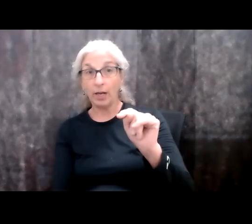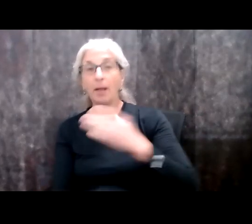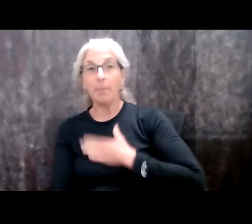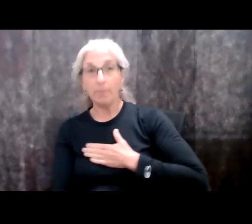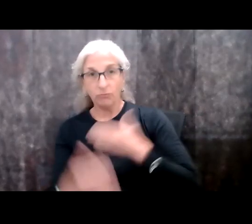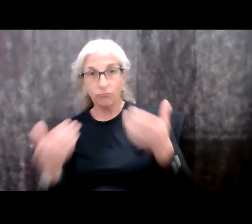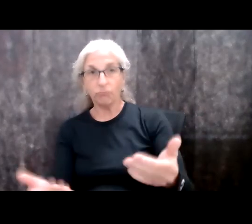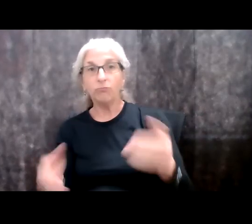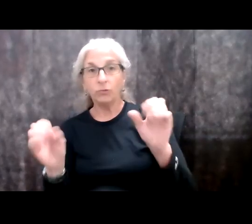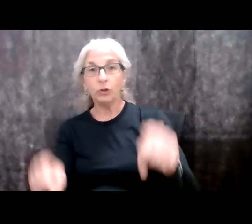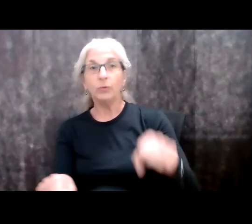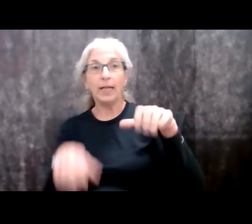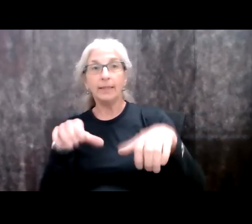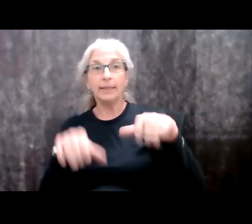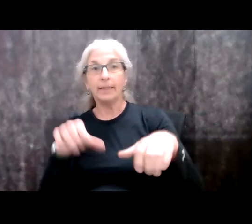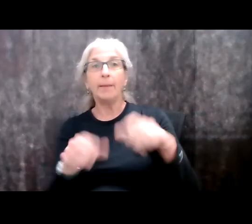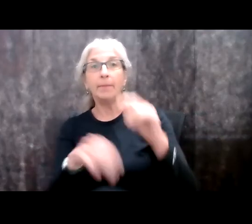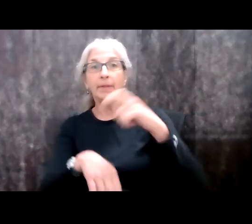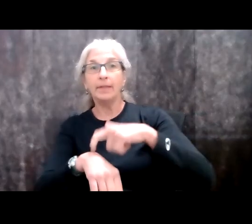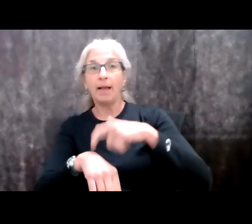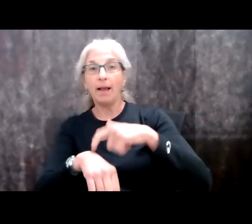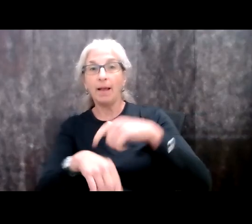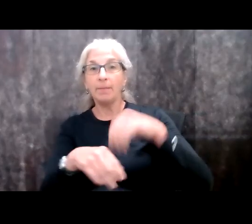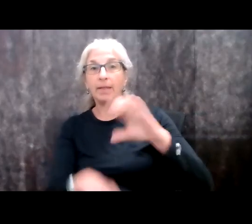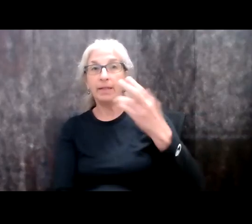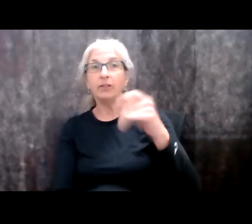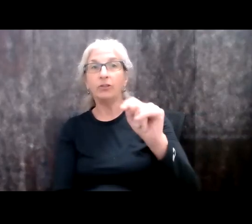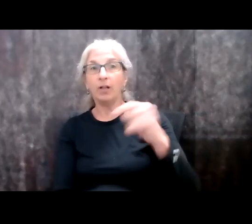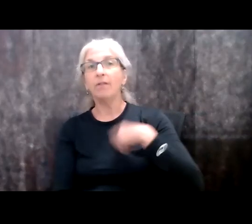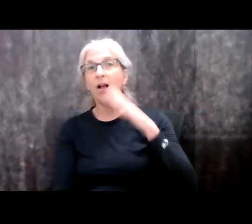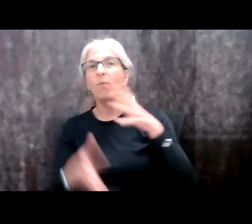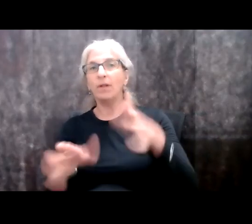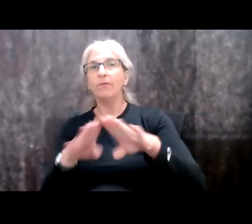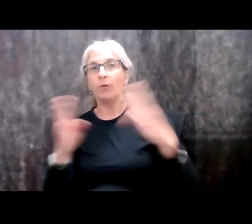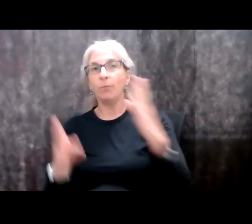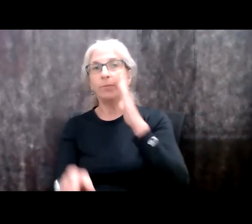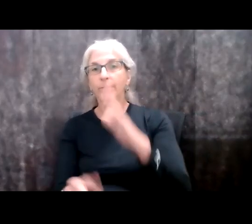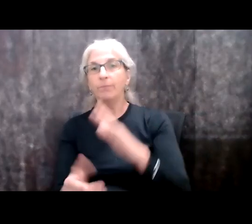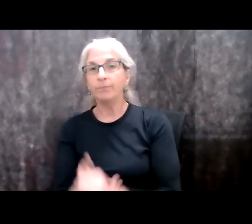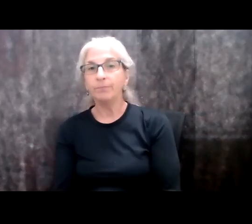it. So you just let me know that you would like some more time to complete it, and I'm happy to leave it open.